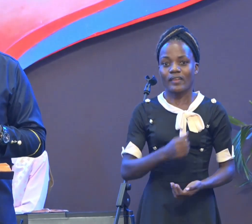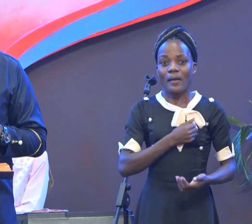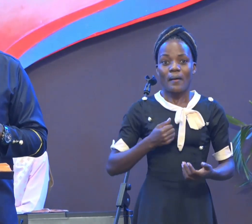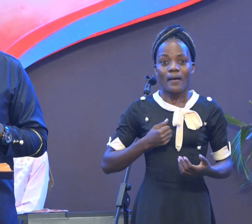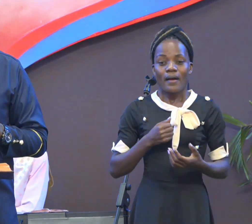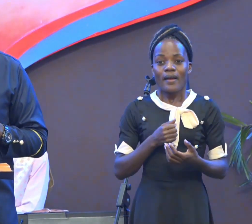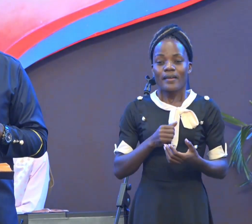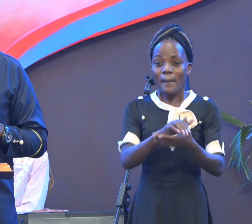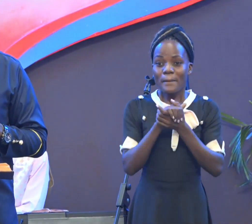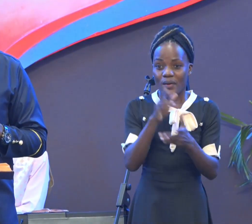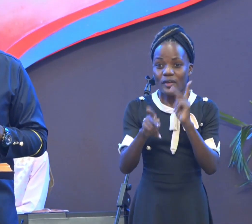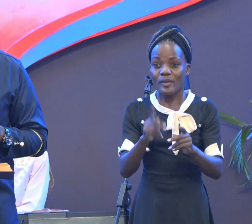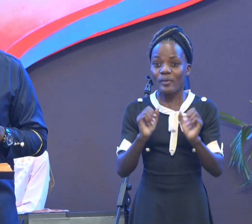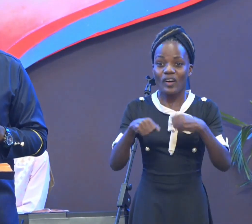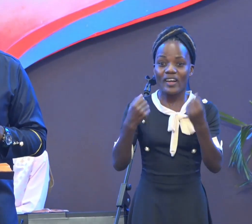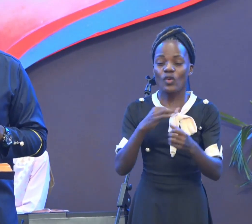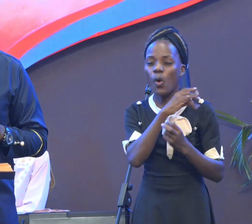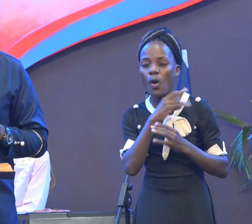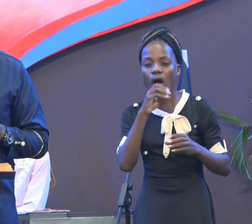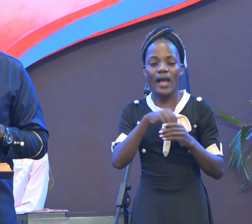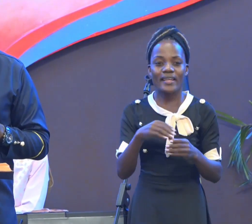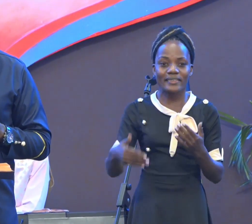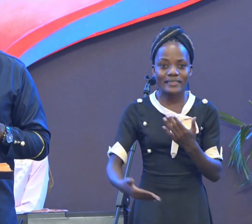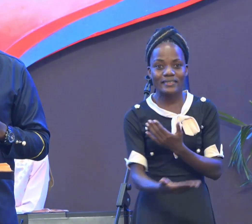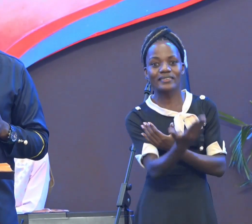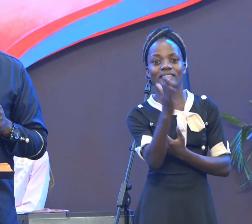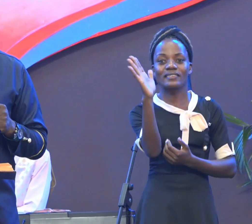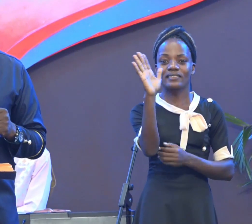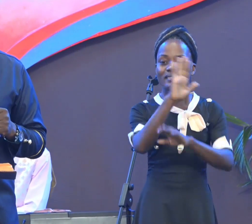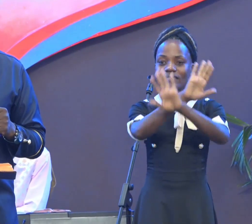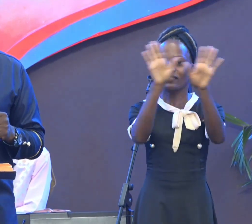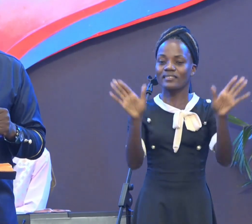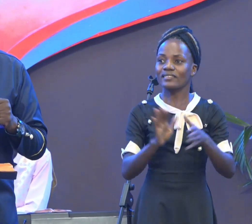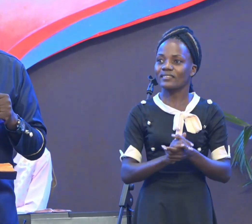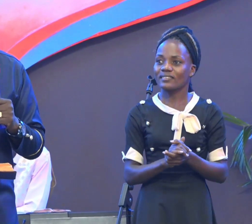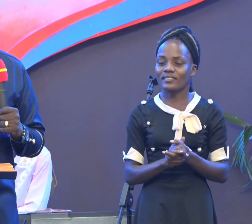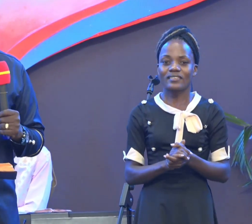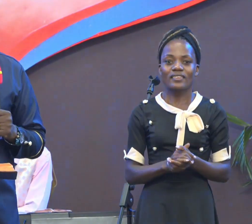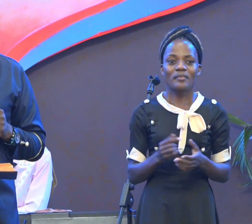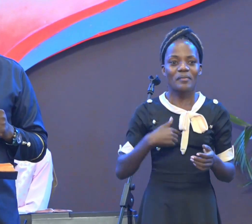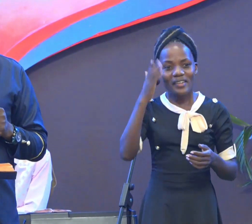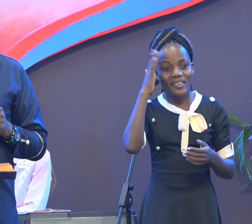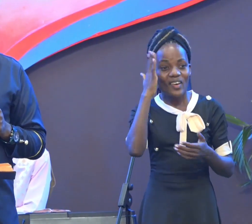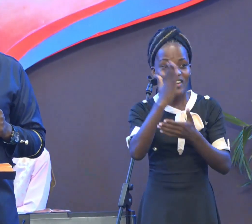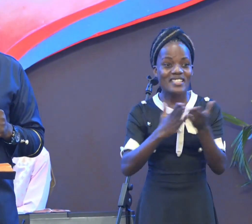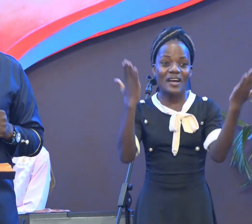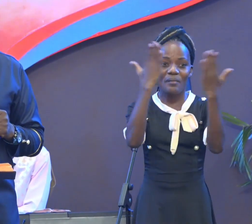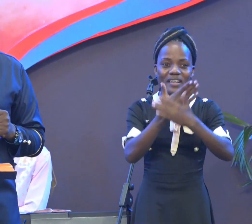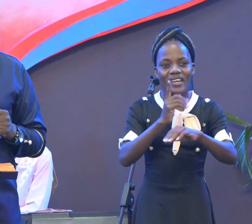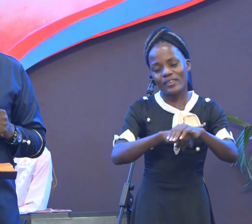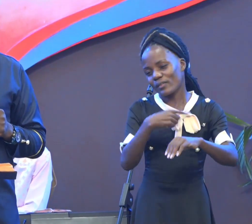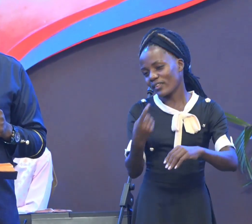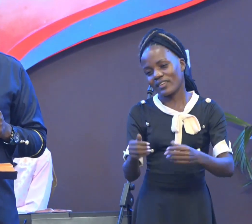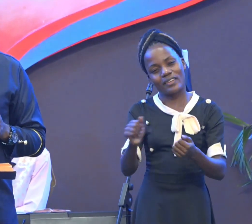The marriage may not quarrel during day, but at night, the nights I know when they are